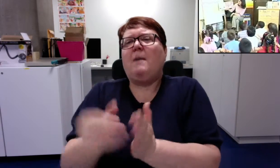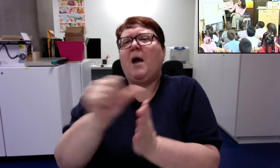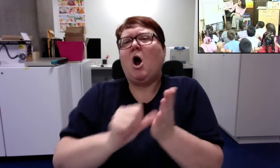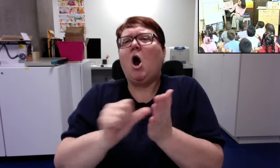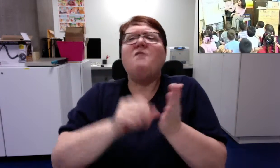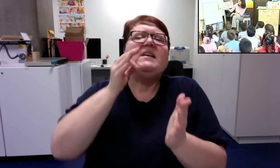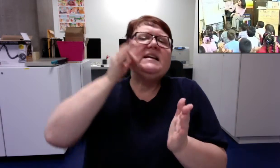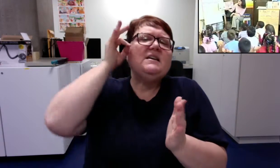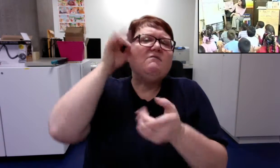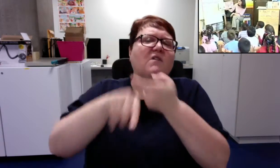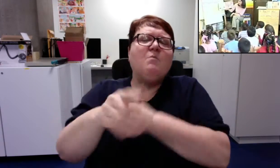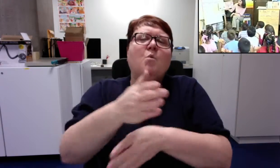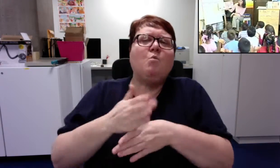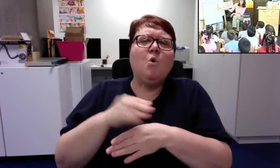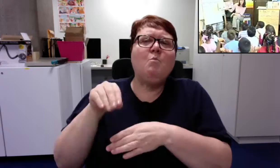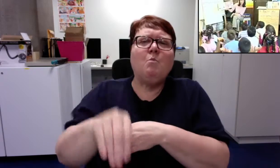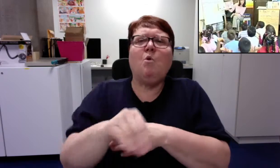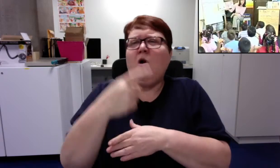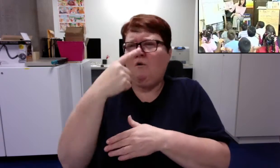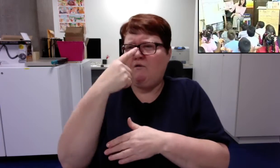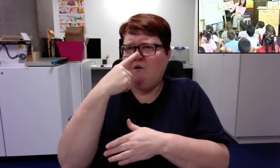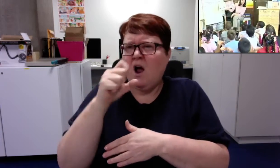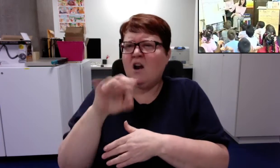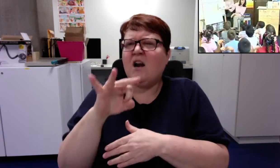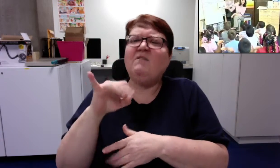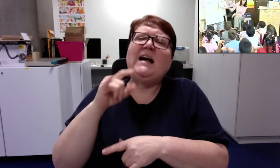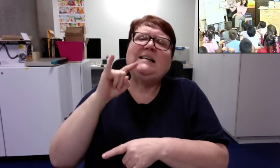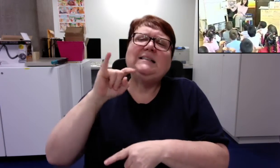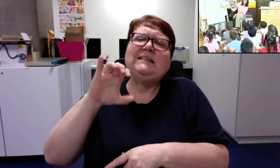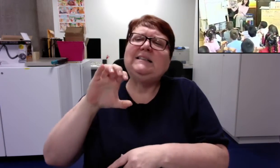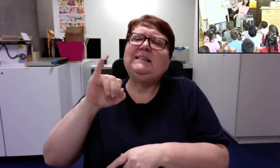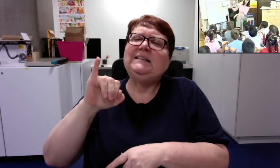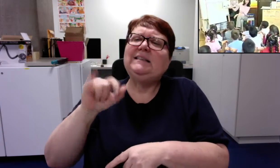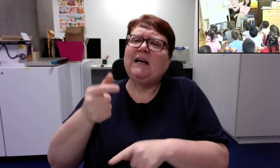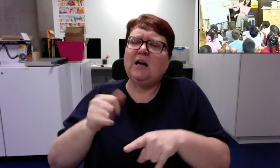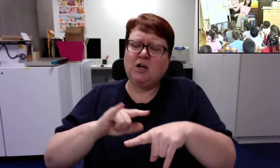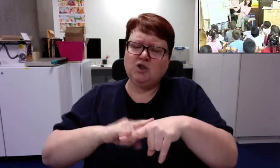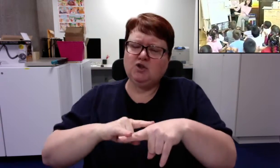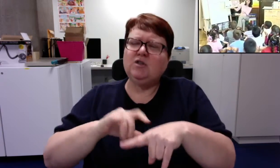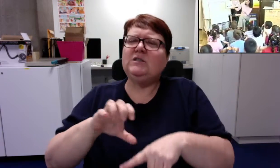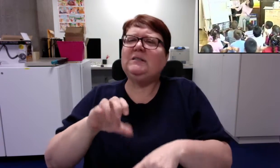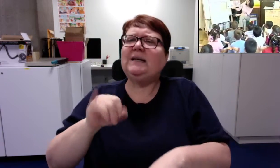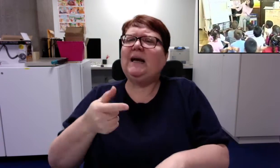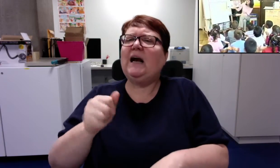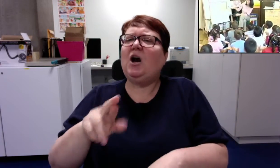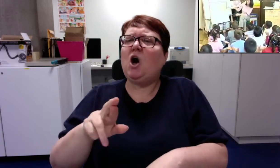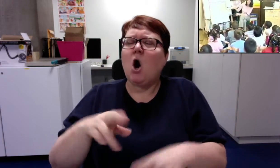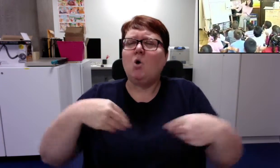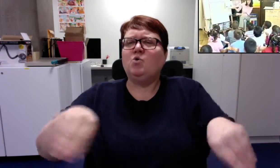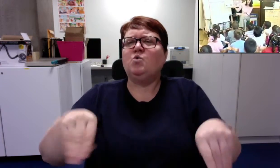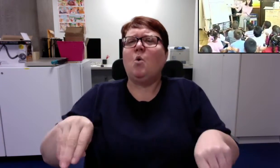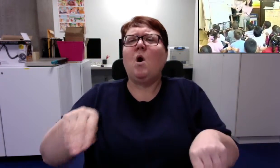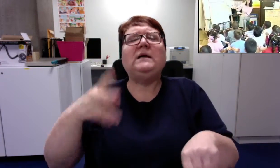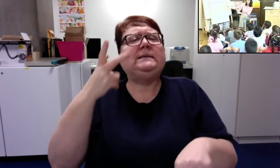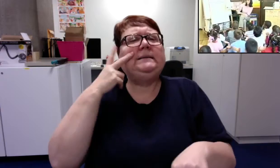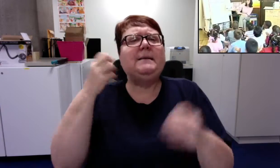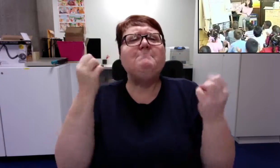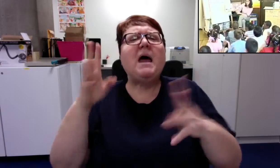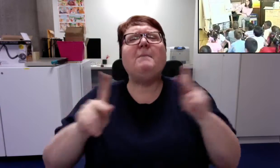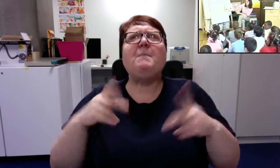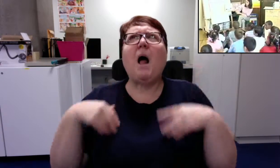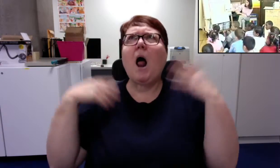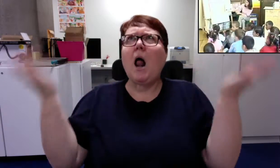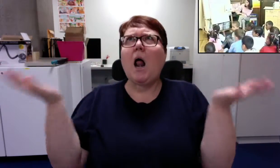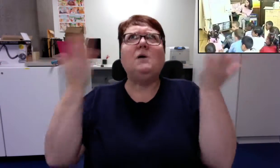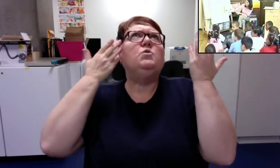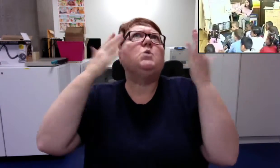out of wood to put in front of cigar stores. I see lots of questions about words you don't know, so I'm going to stop. Amani, tell me what you